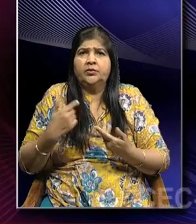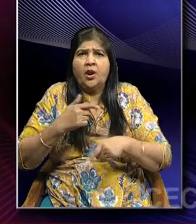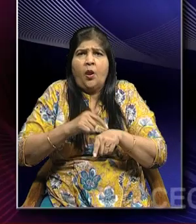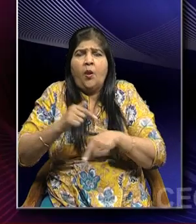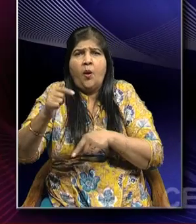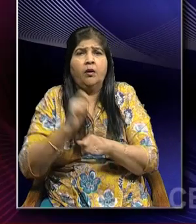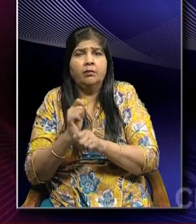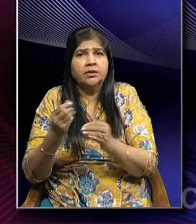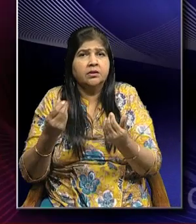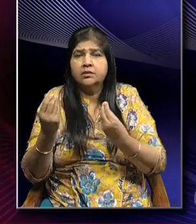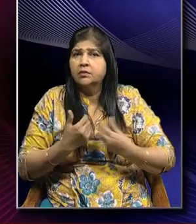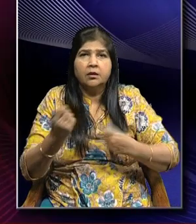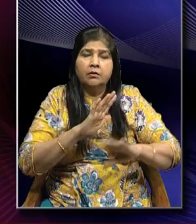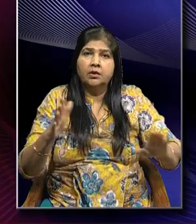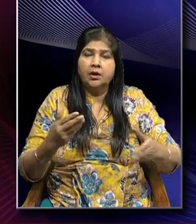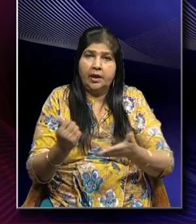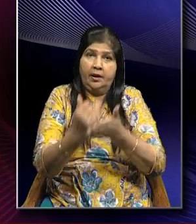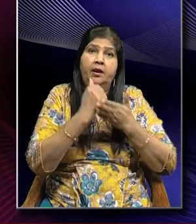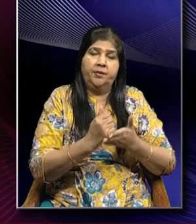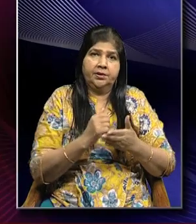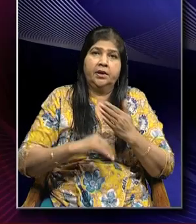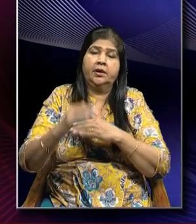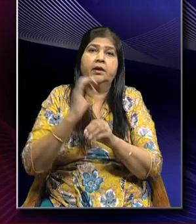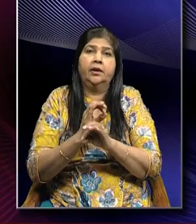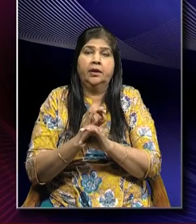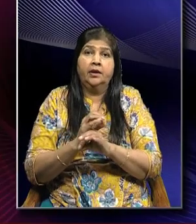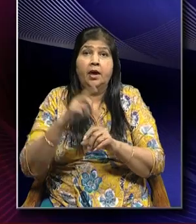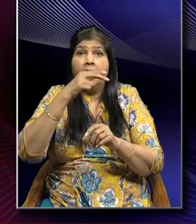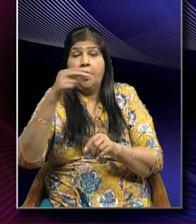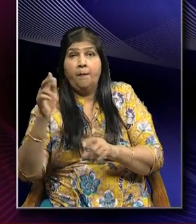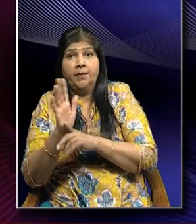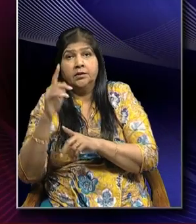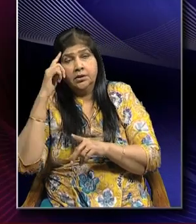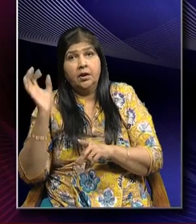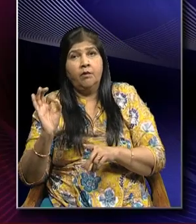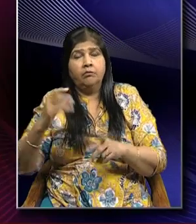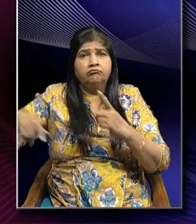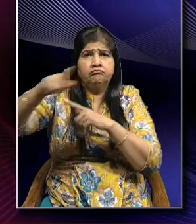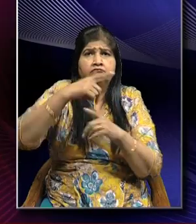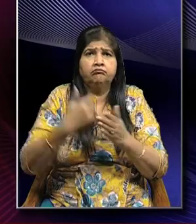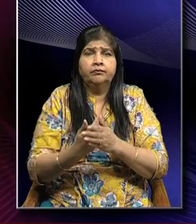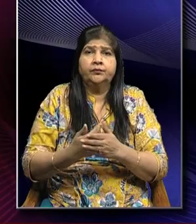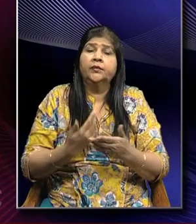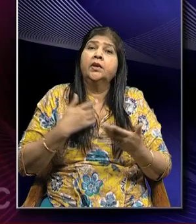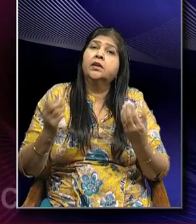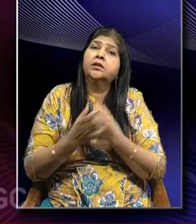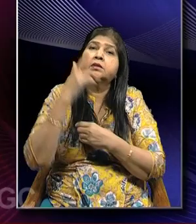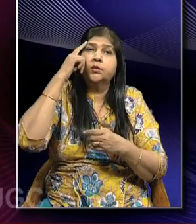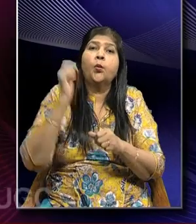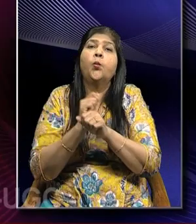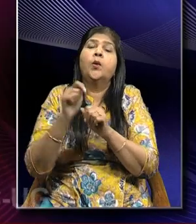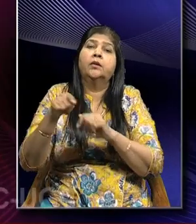long. It is helping us in creating brand image. Your company is known by it